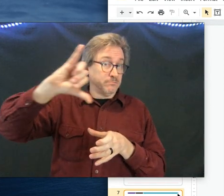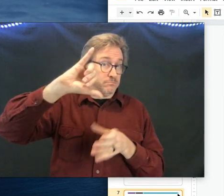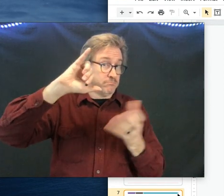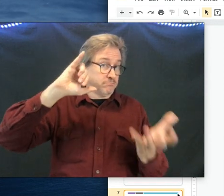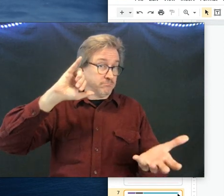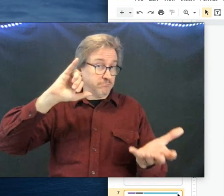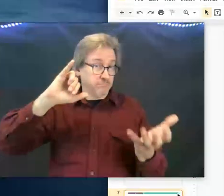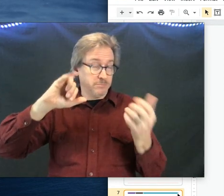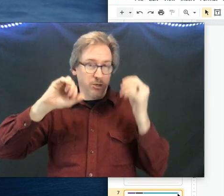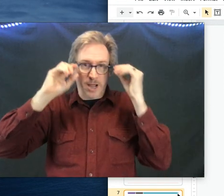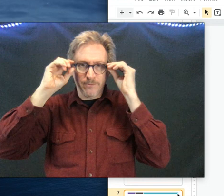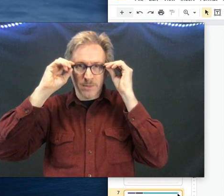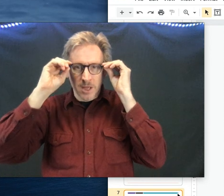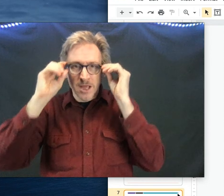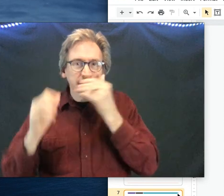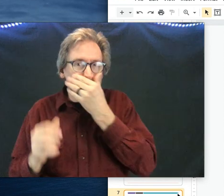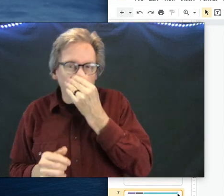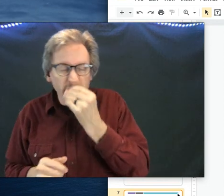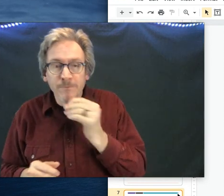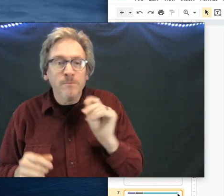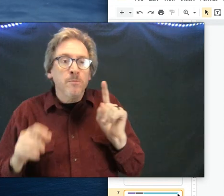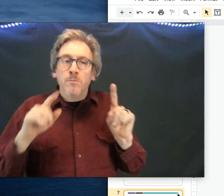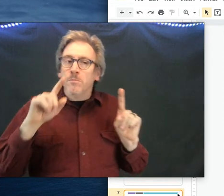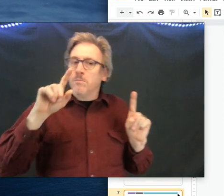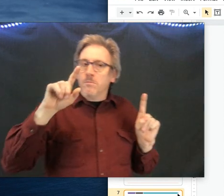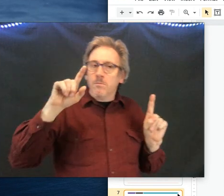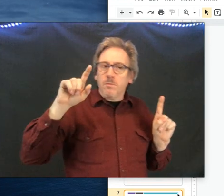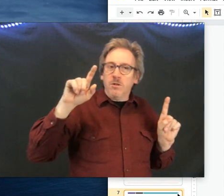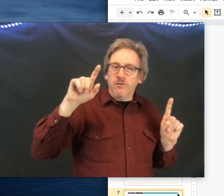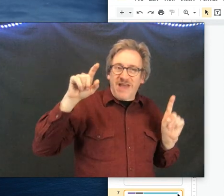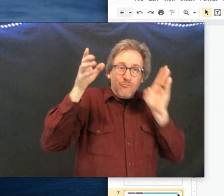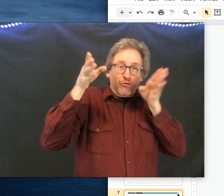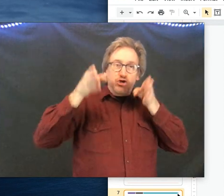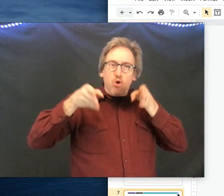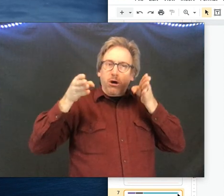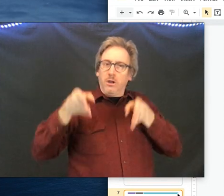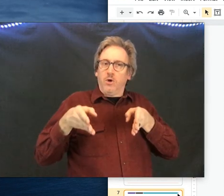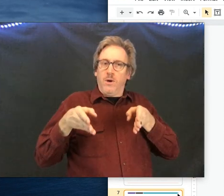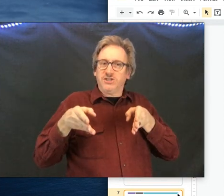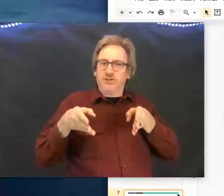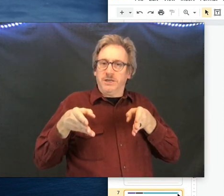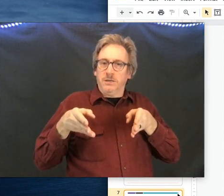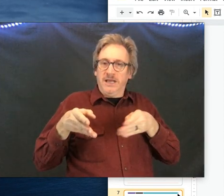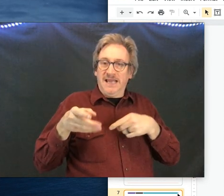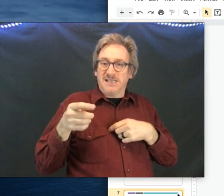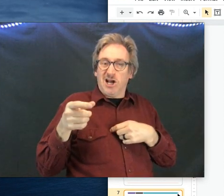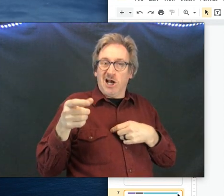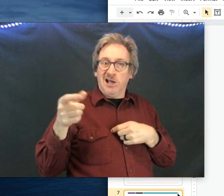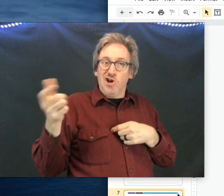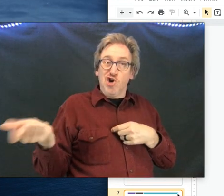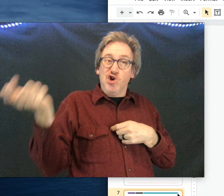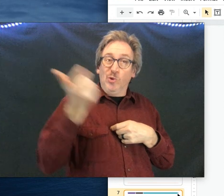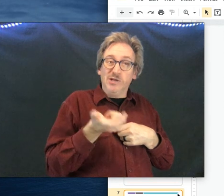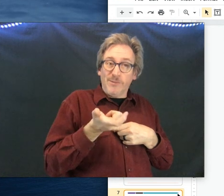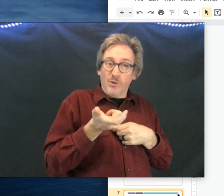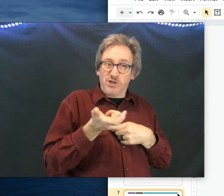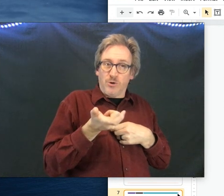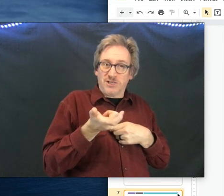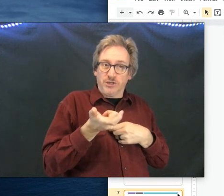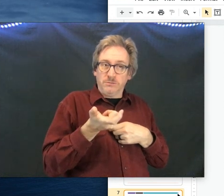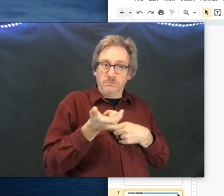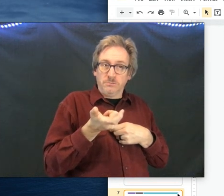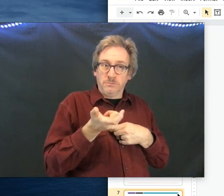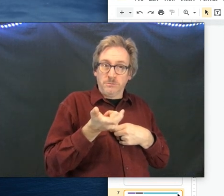over. Okay. So that rhetorical question is a new